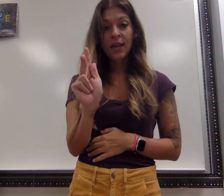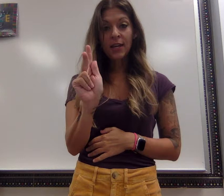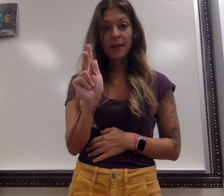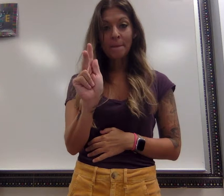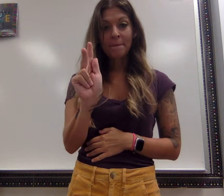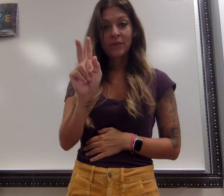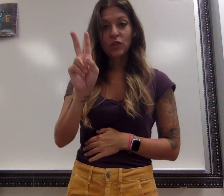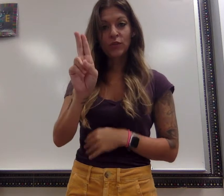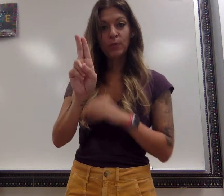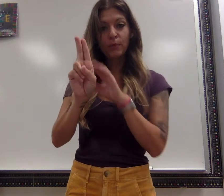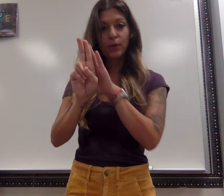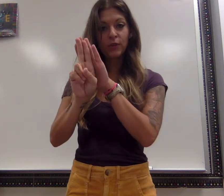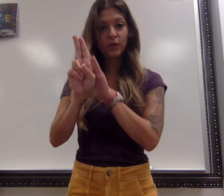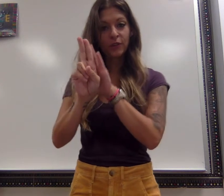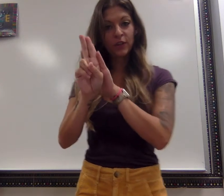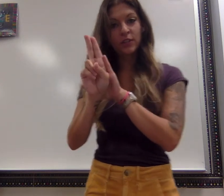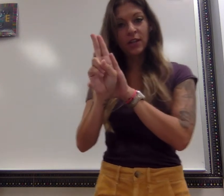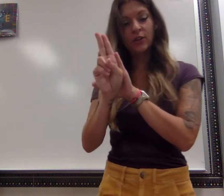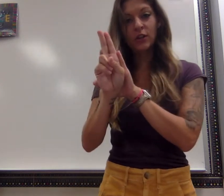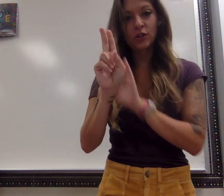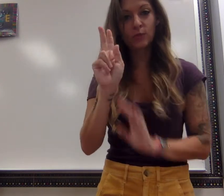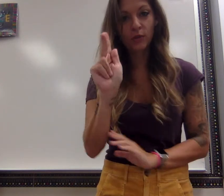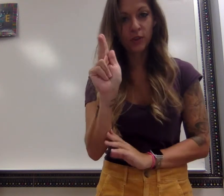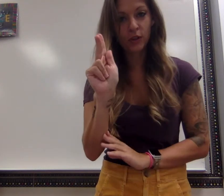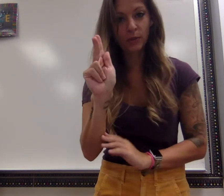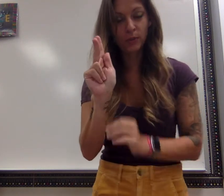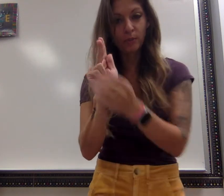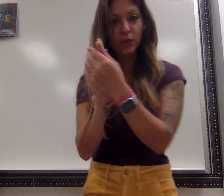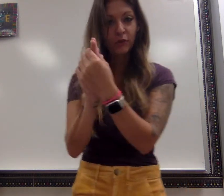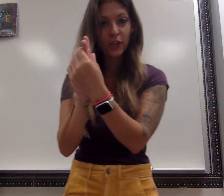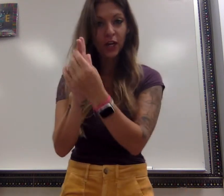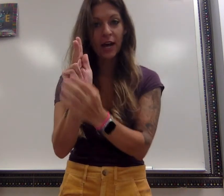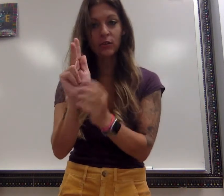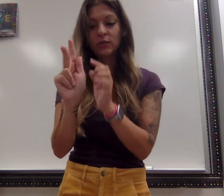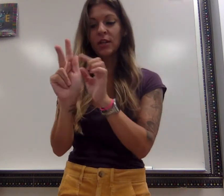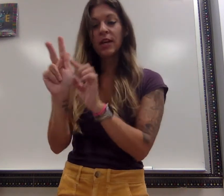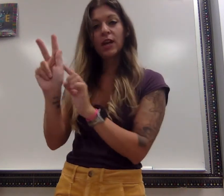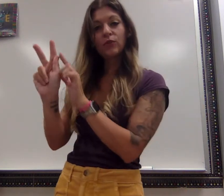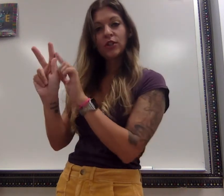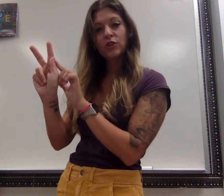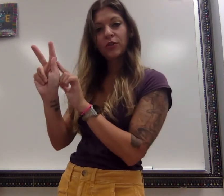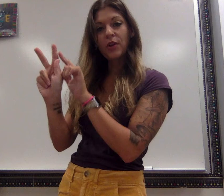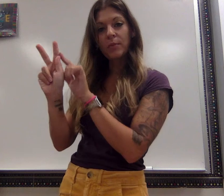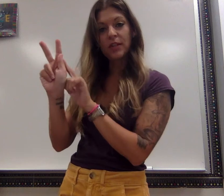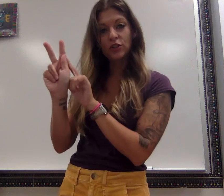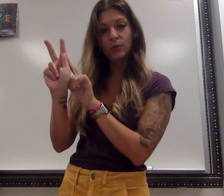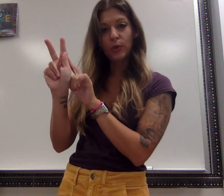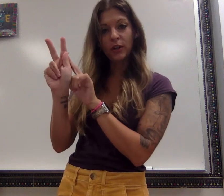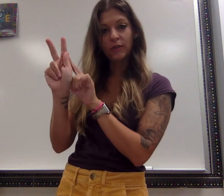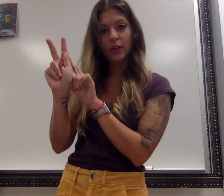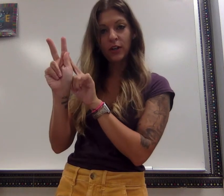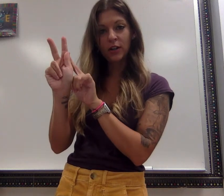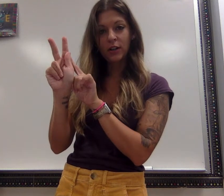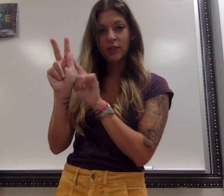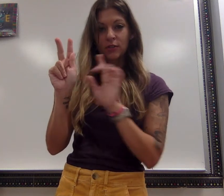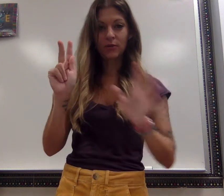K. So if you put both of your fingers together and just move your middle finger out and rest your thumb against your pointer finger. So it's a